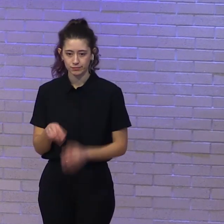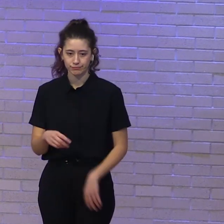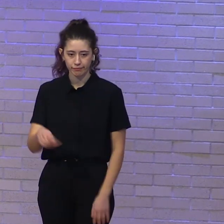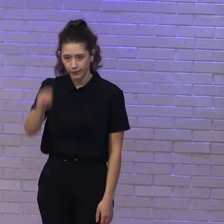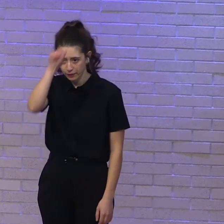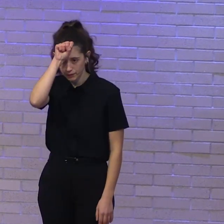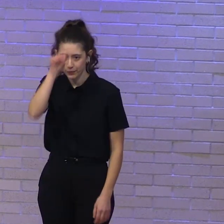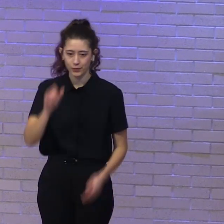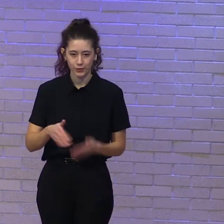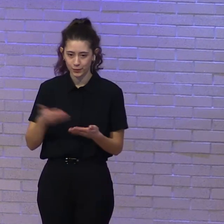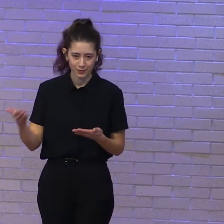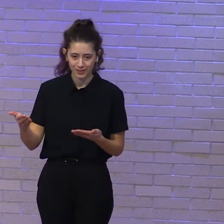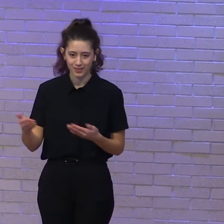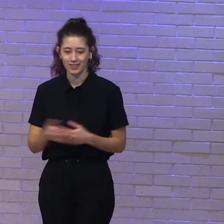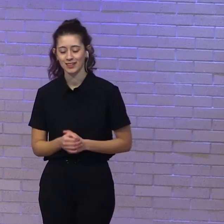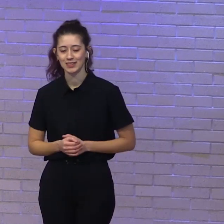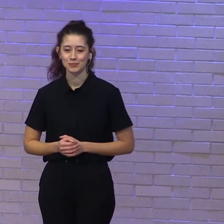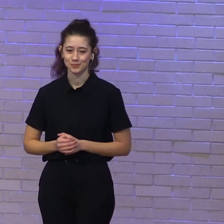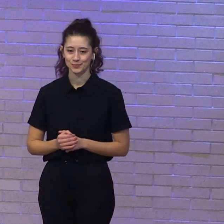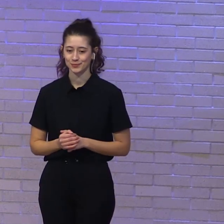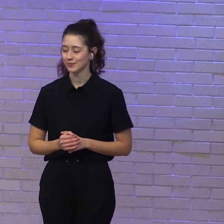conversations with my friends from camp.